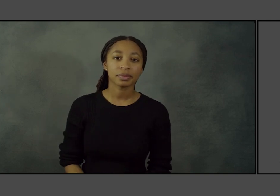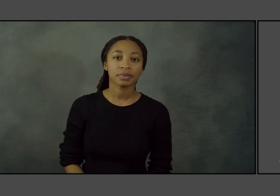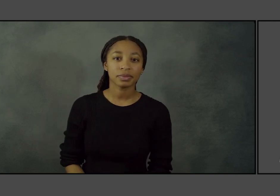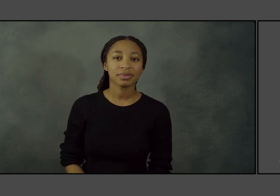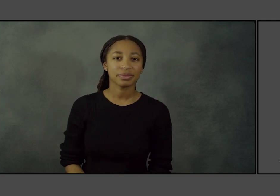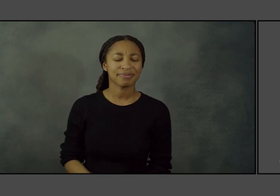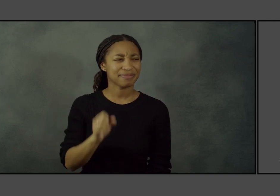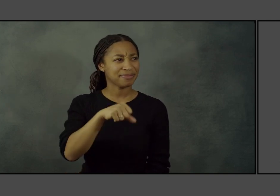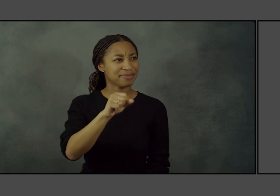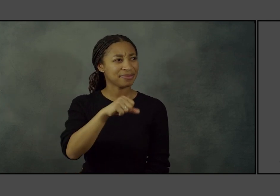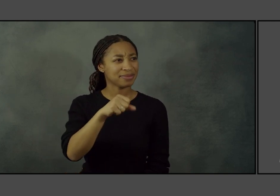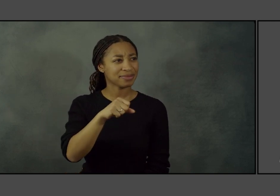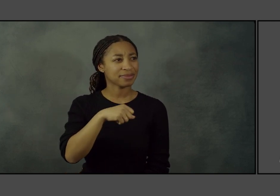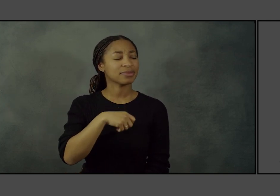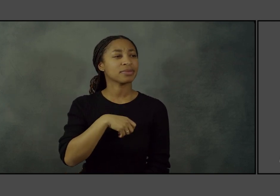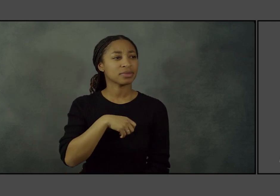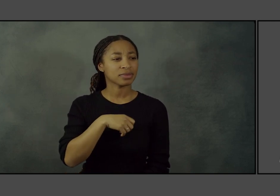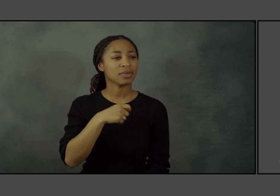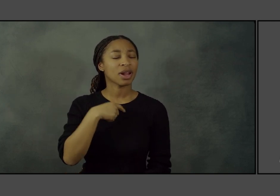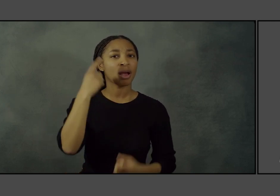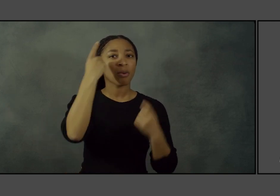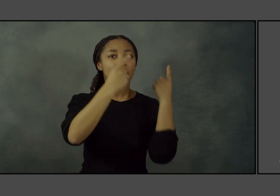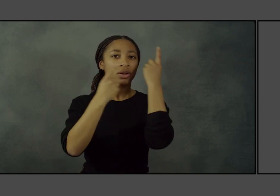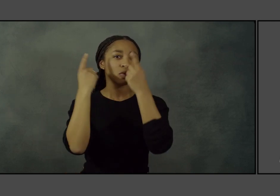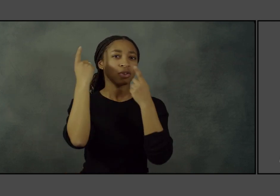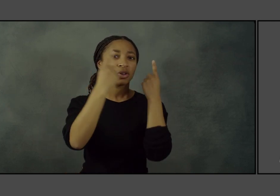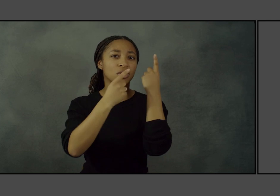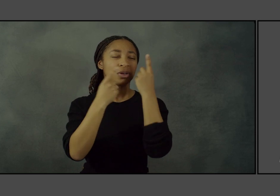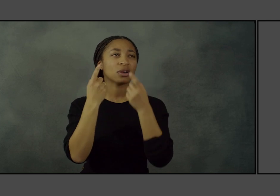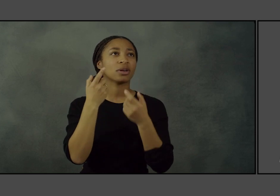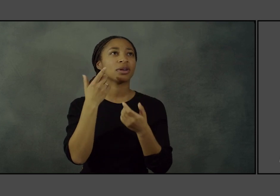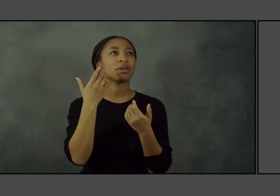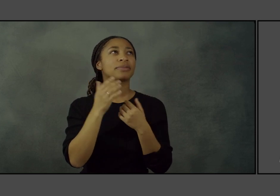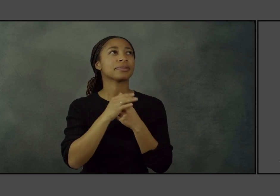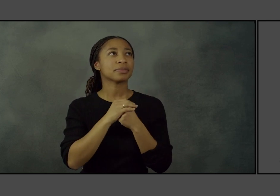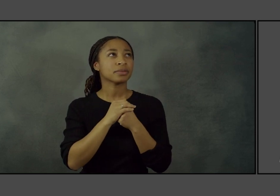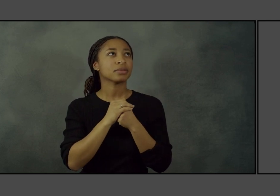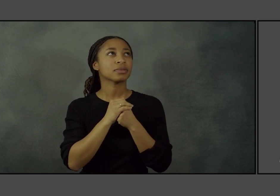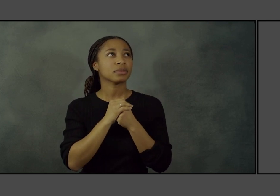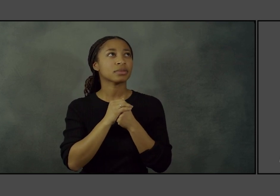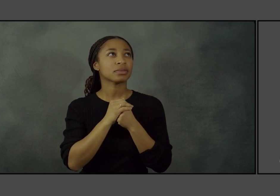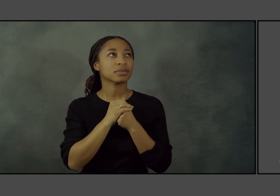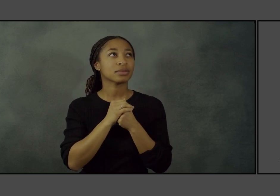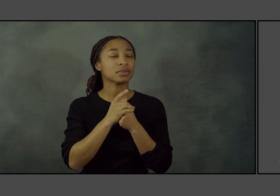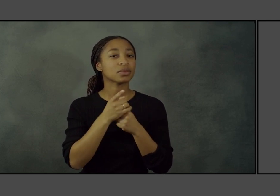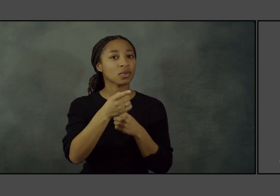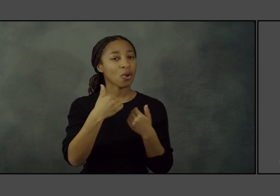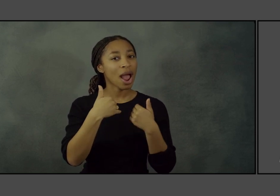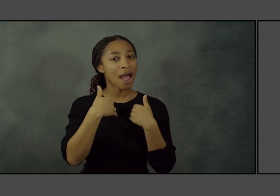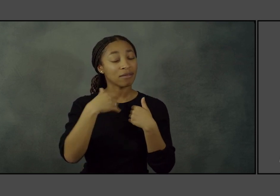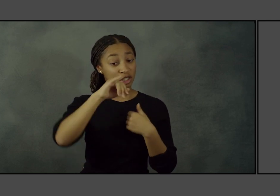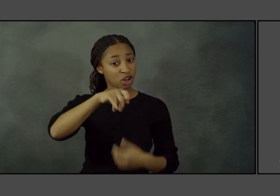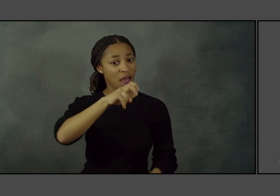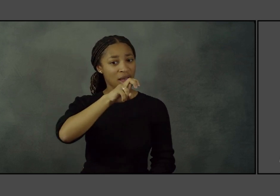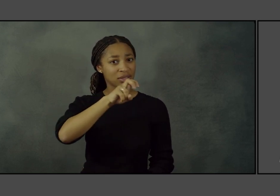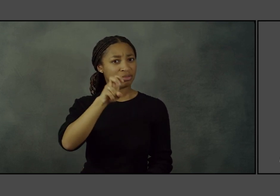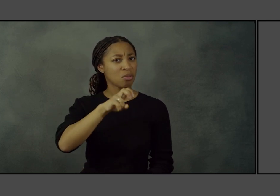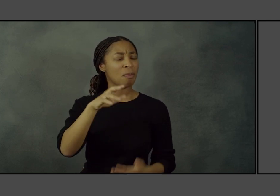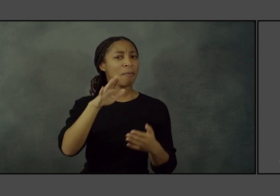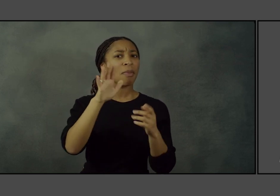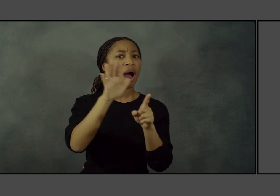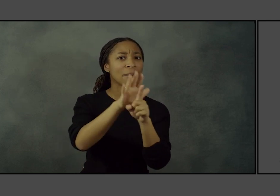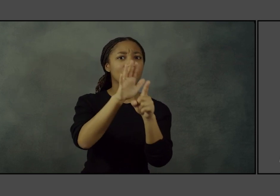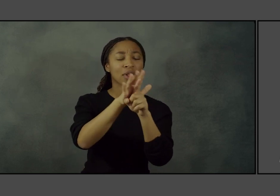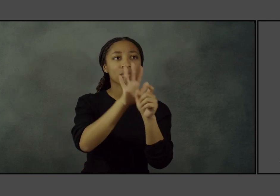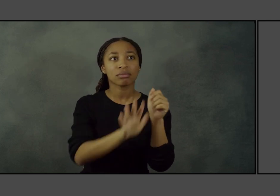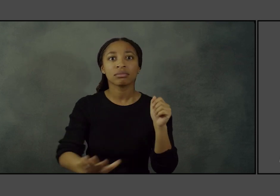take it out to think about, there are jazz travels the globe, right? And exists in